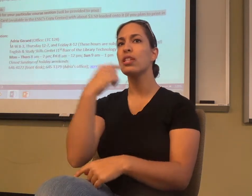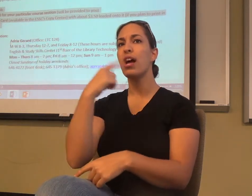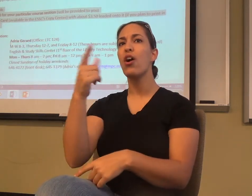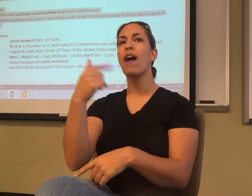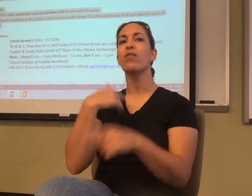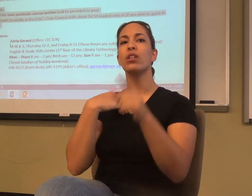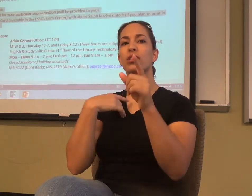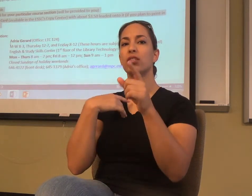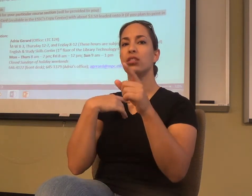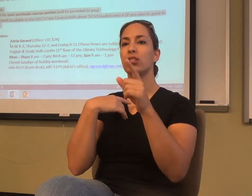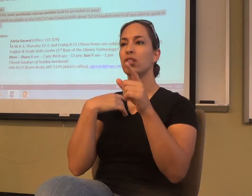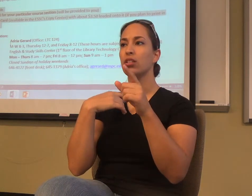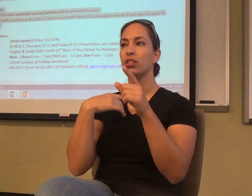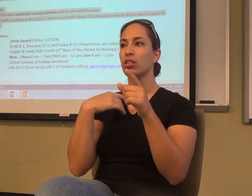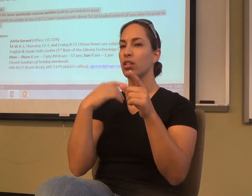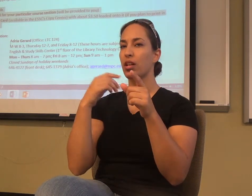or those students who haven't procured one